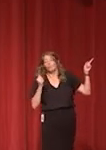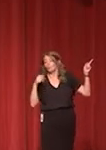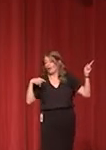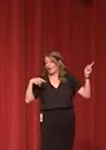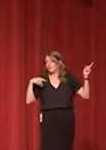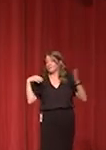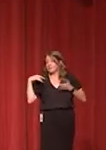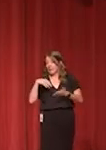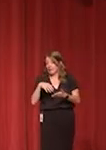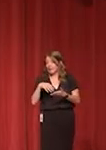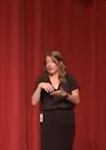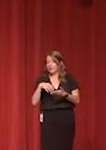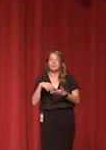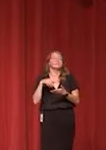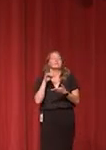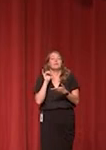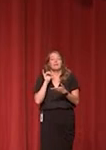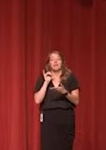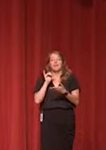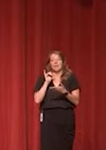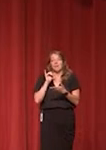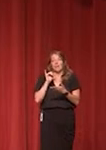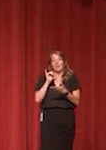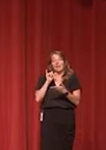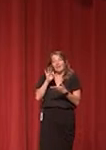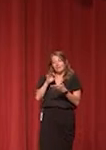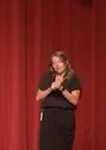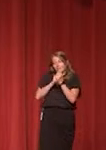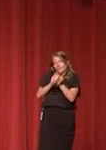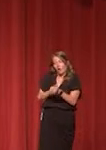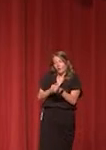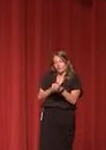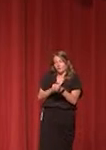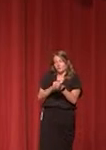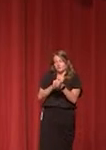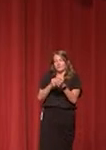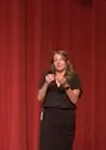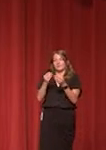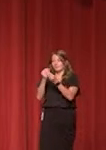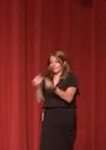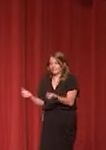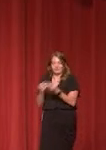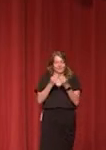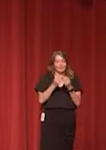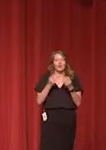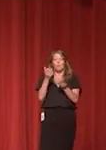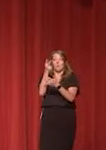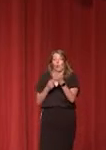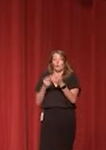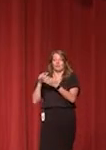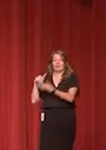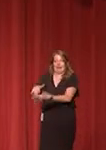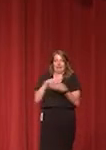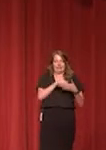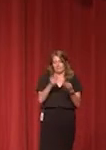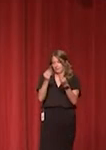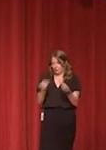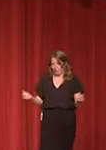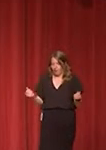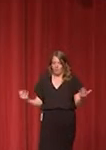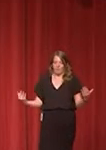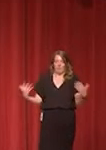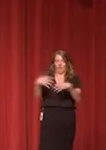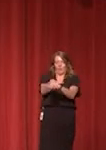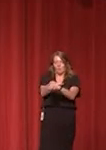That is, we can combine, they follow the same protocols. And so we can combine the data from both studies, the ADRC and RAP, and